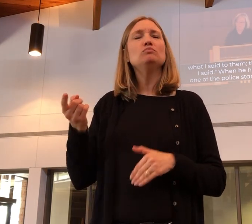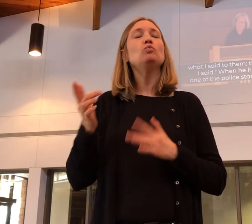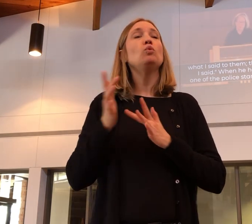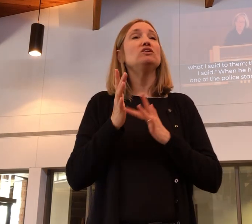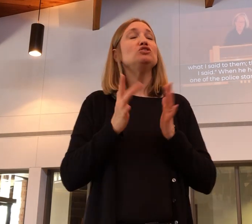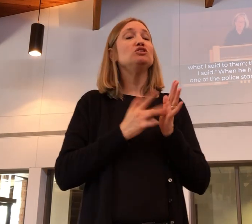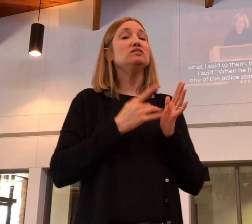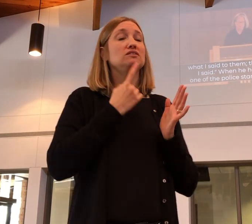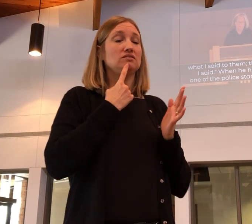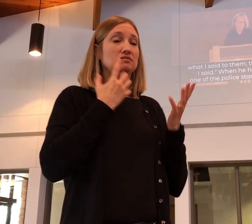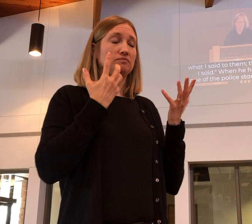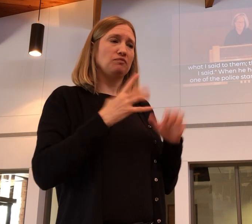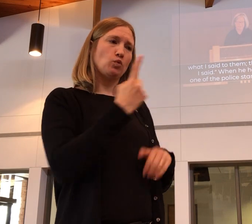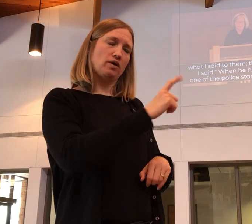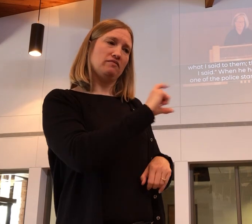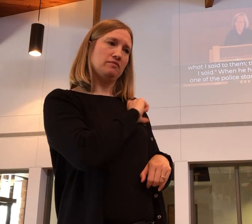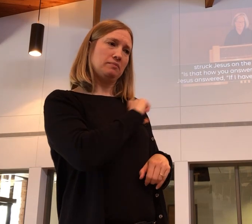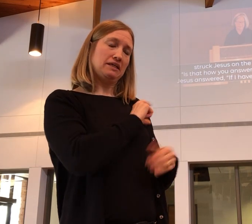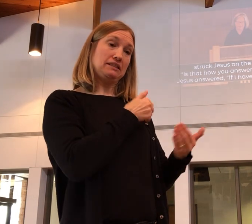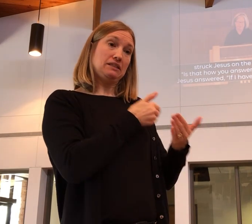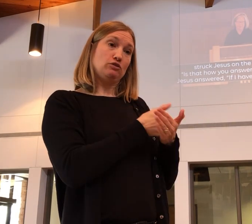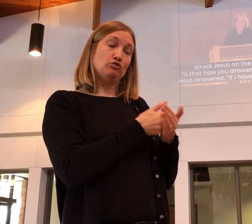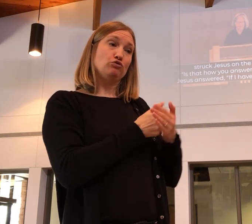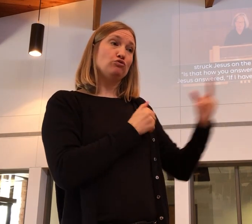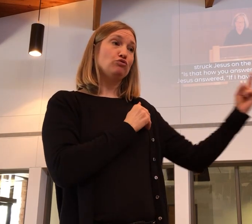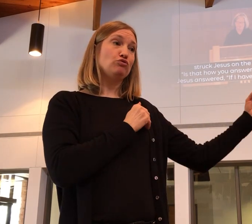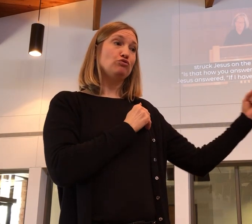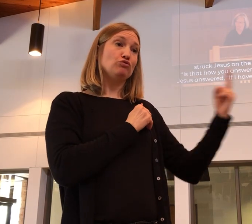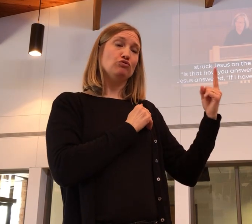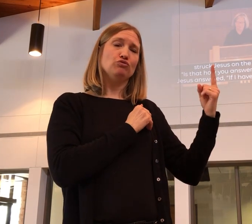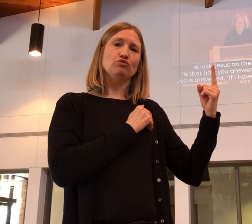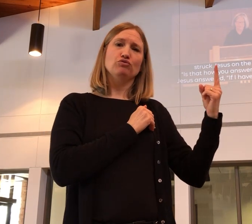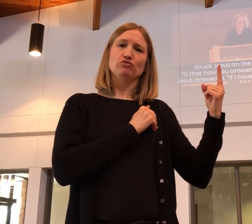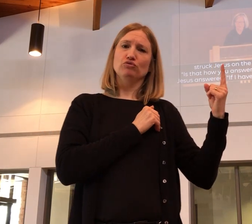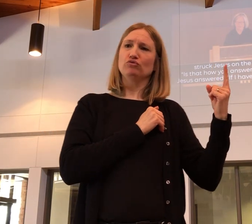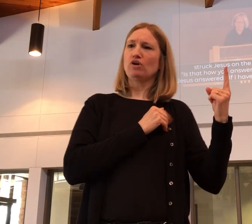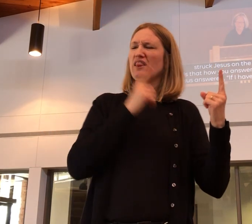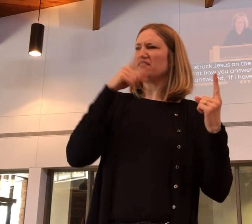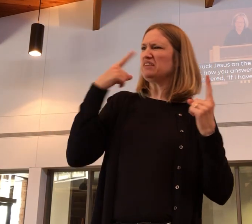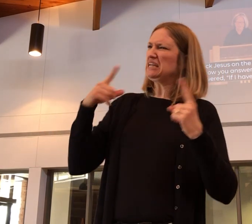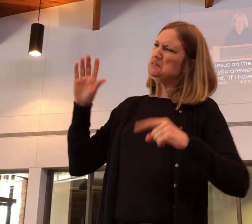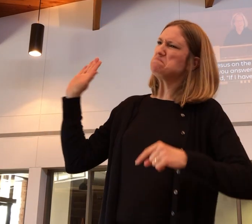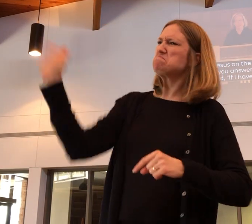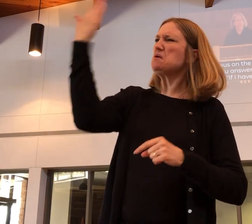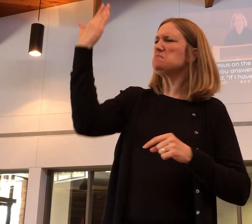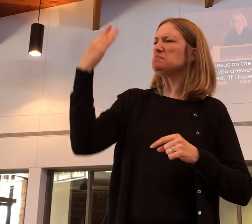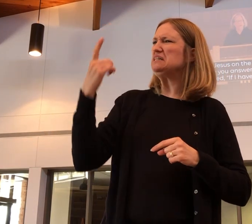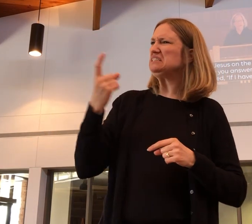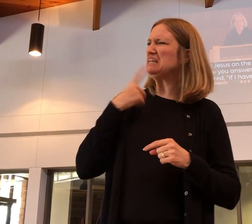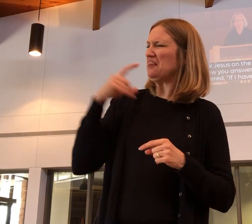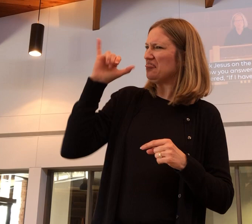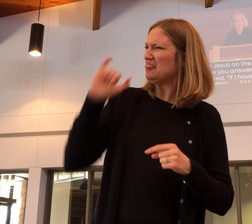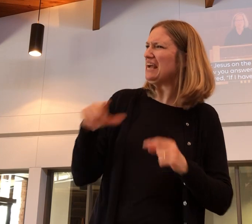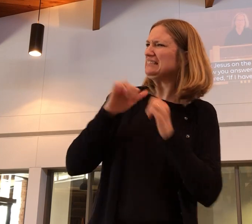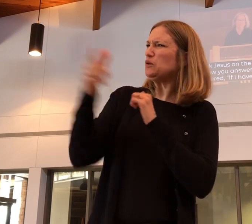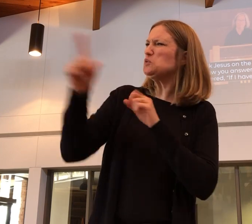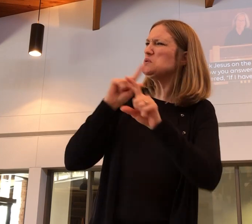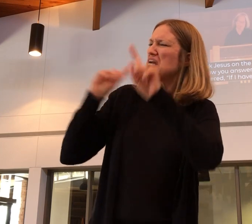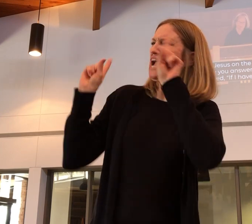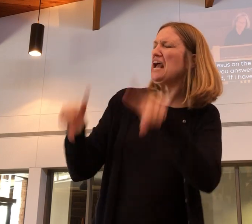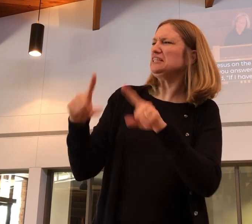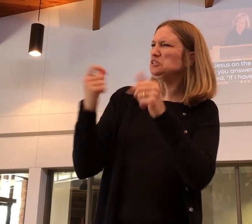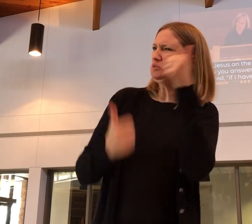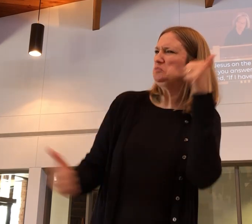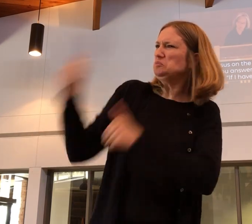this, one of the police standing nearby struck Jesus on the face, saying, "Is that how you answer